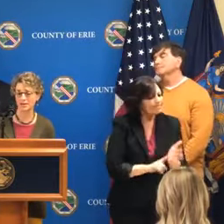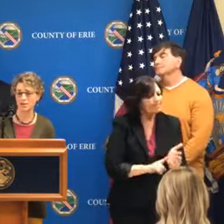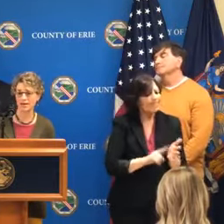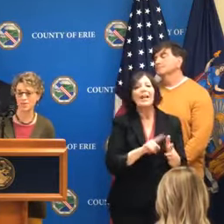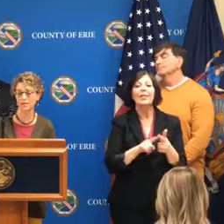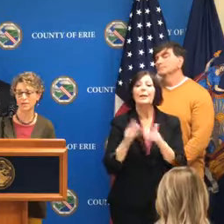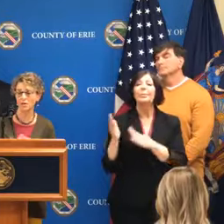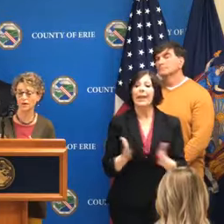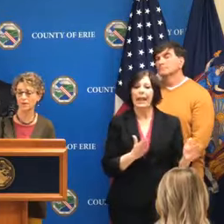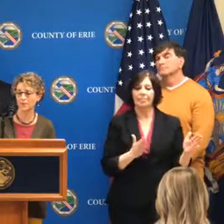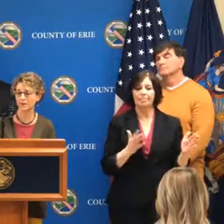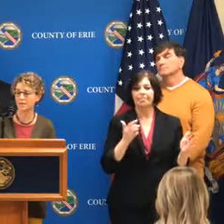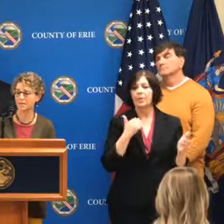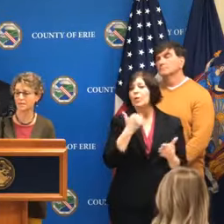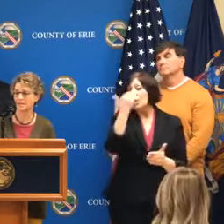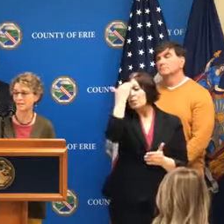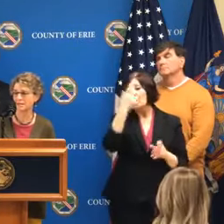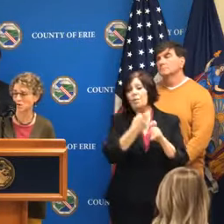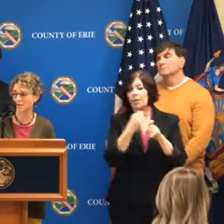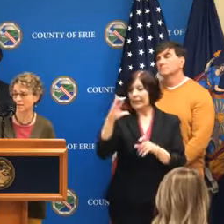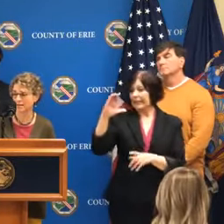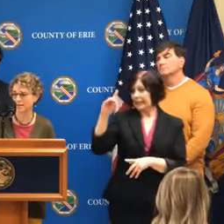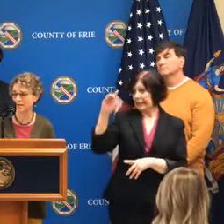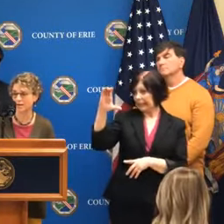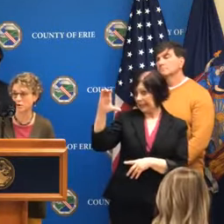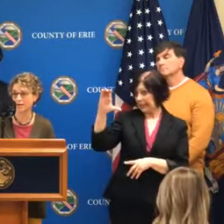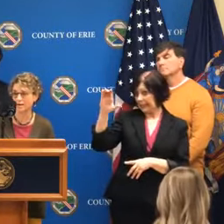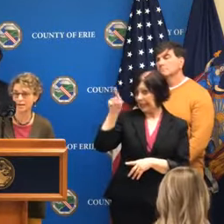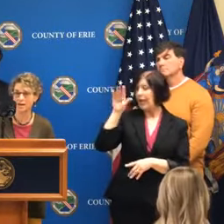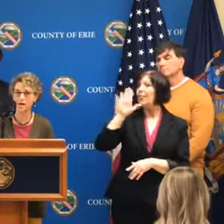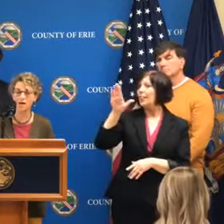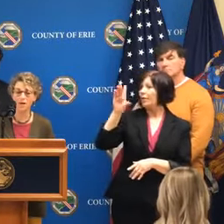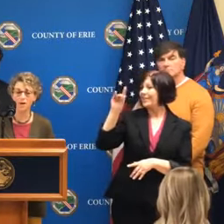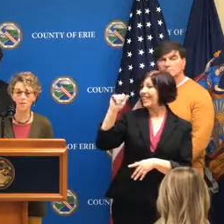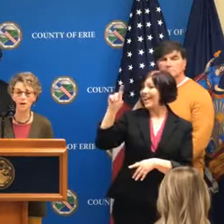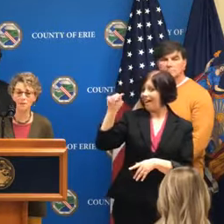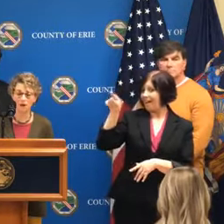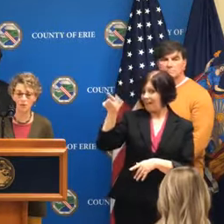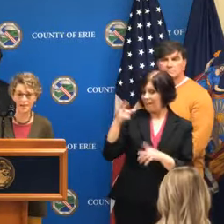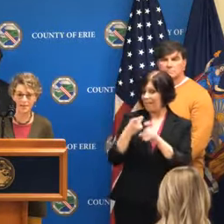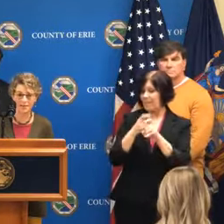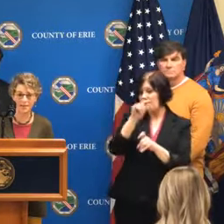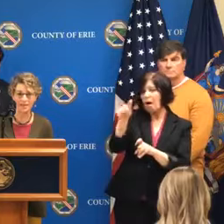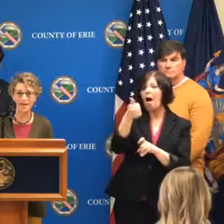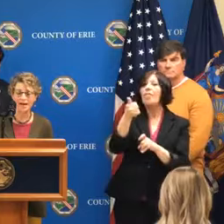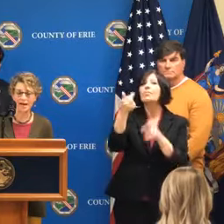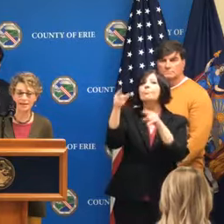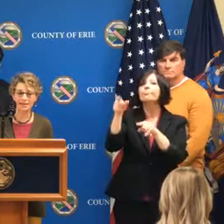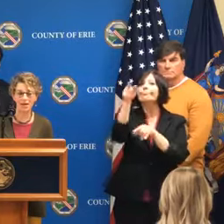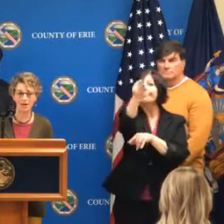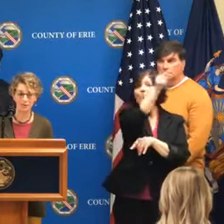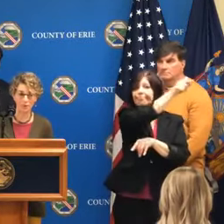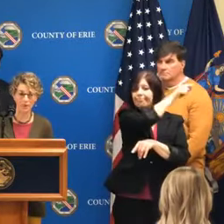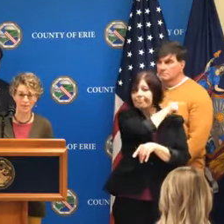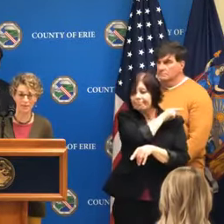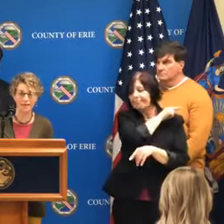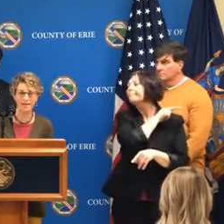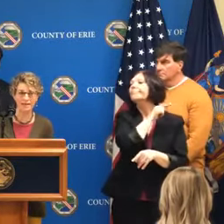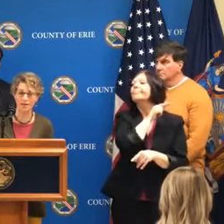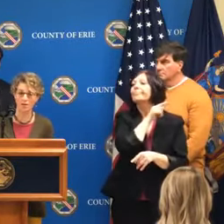plan. So again, we know that from CDC's looking at data from other pandemics and